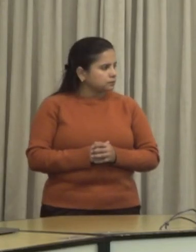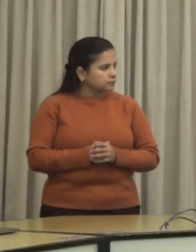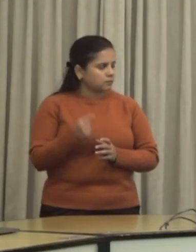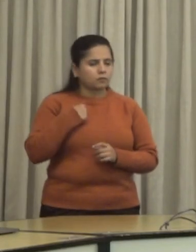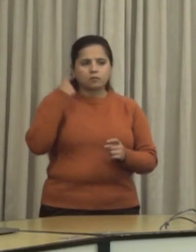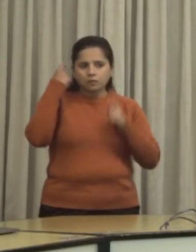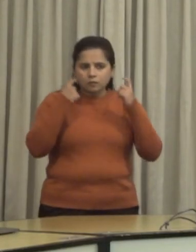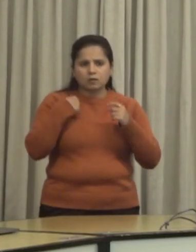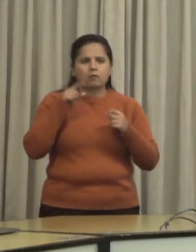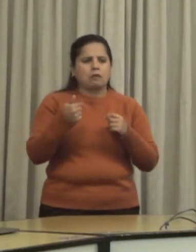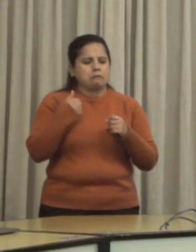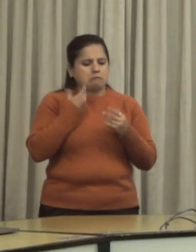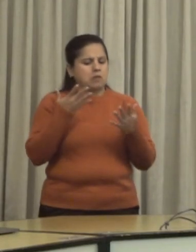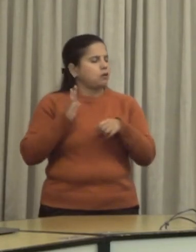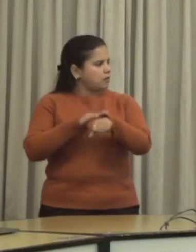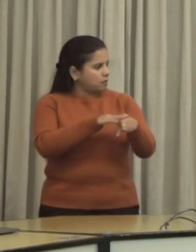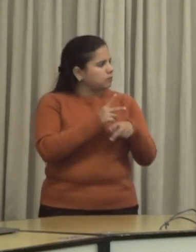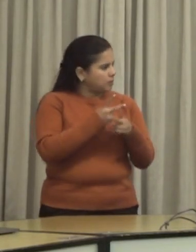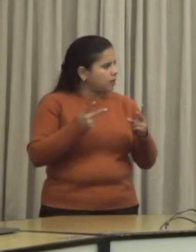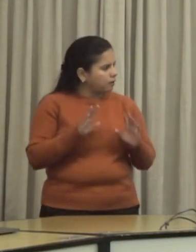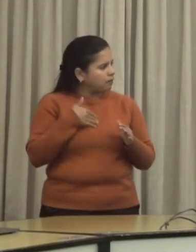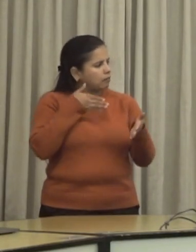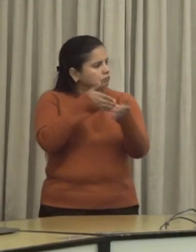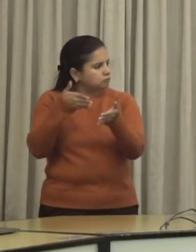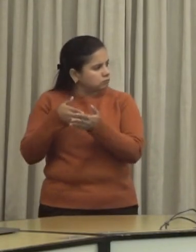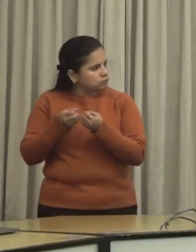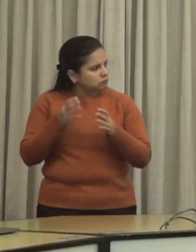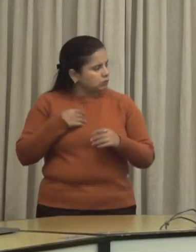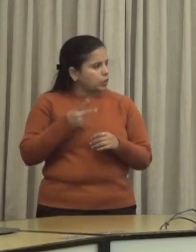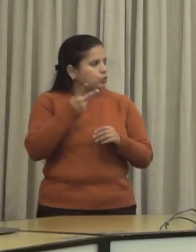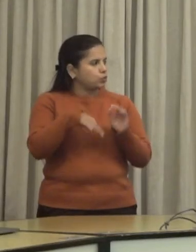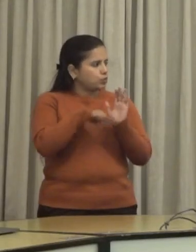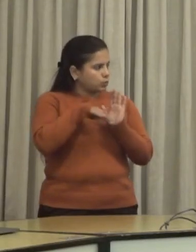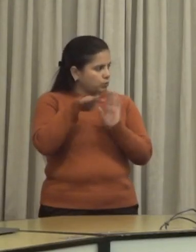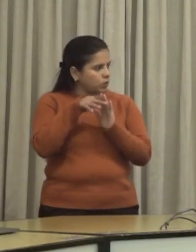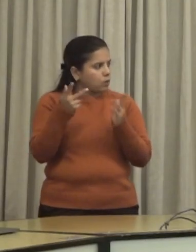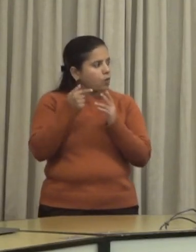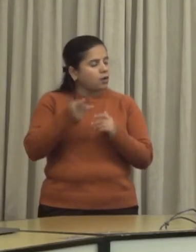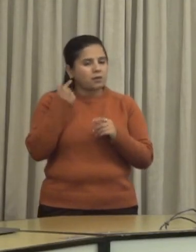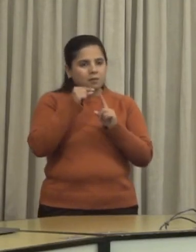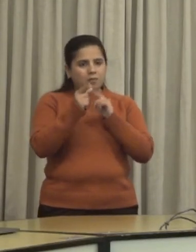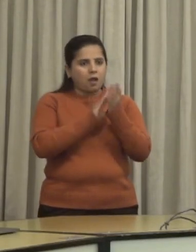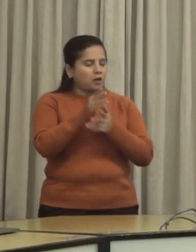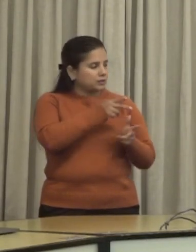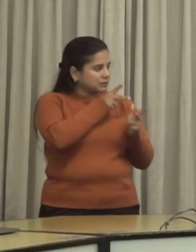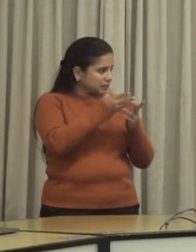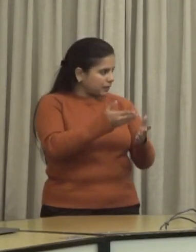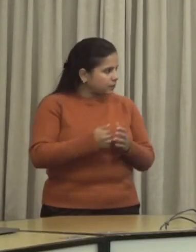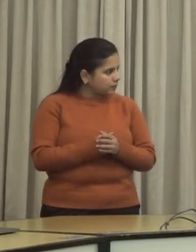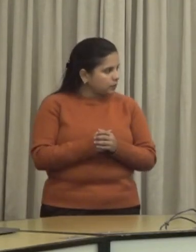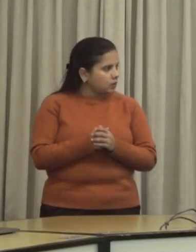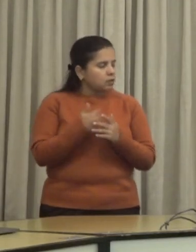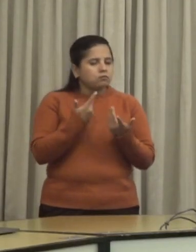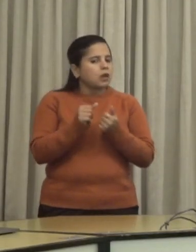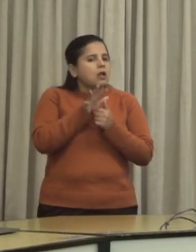I think we are facing barriers of understanding at 2 levels. One is, what Parth said about not